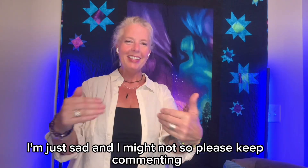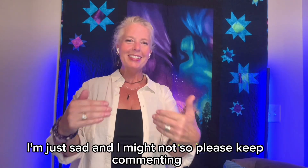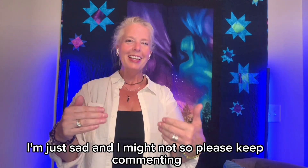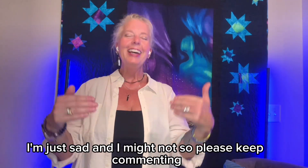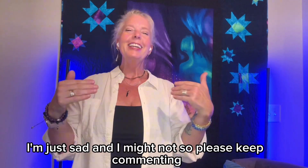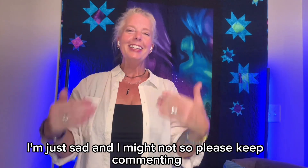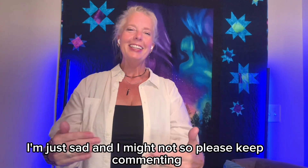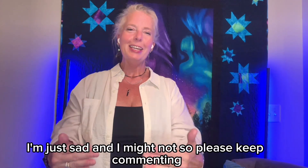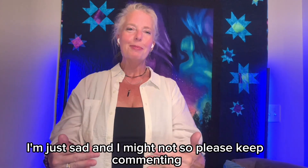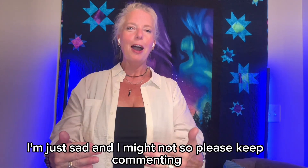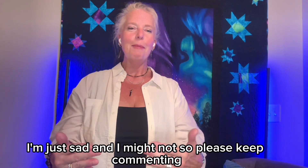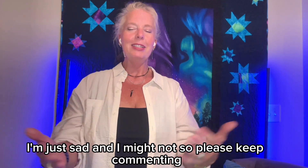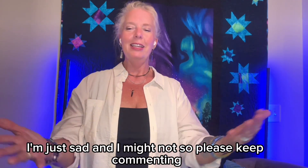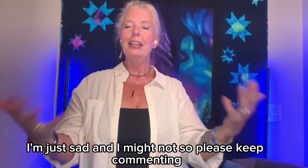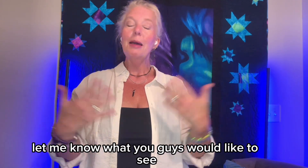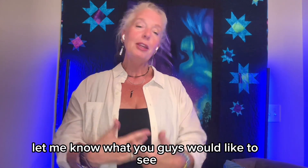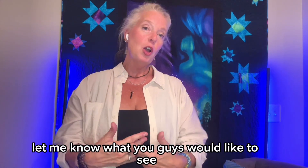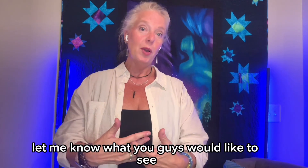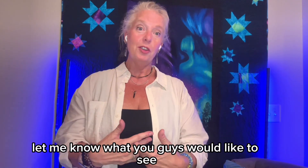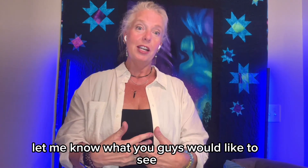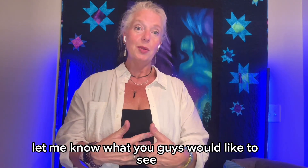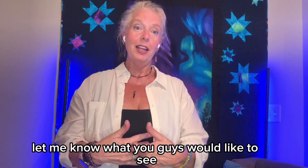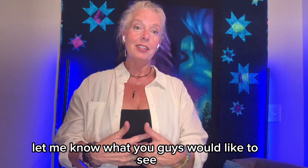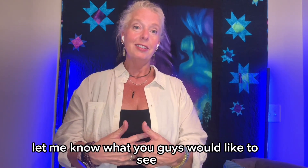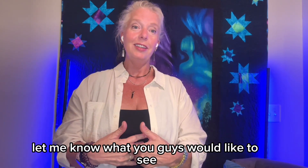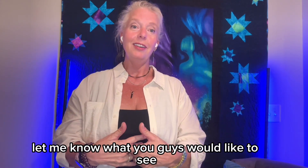please keep commenting. Let me know what you guys would like to see.